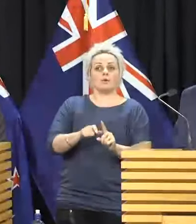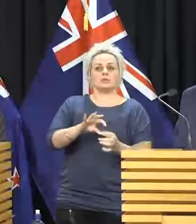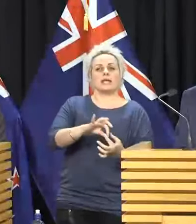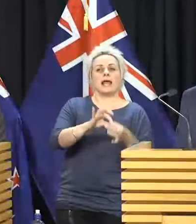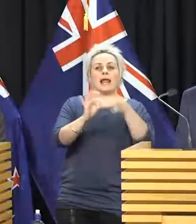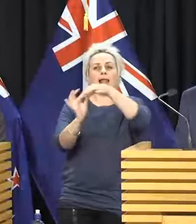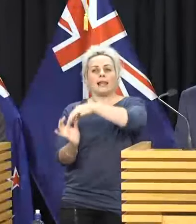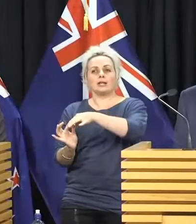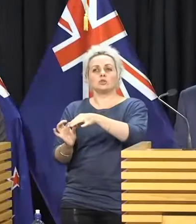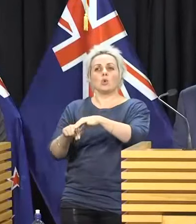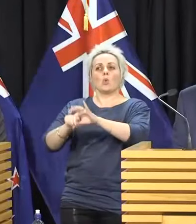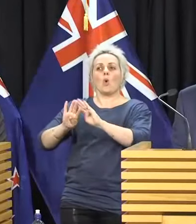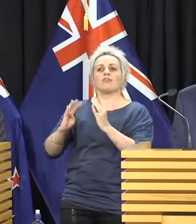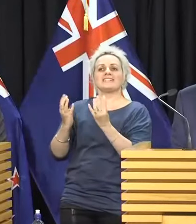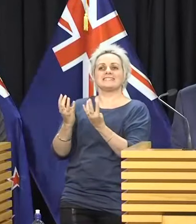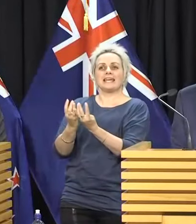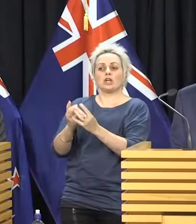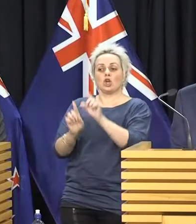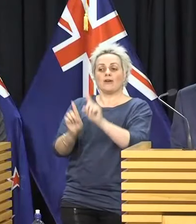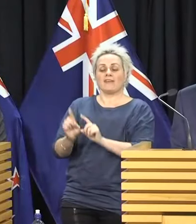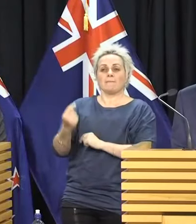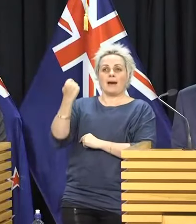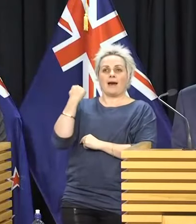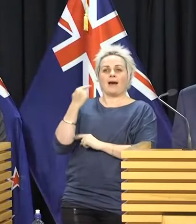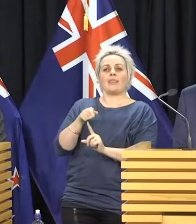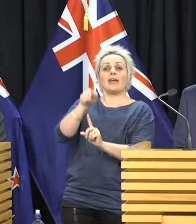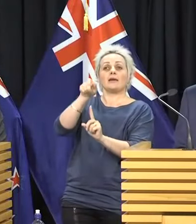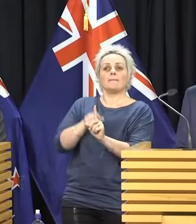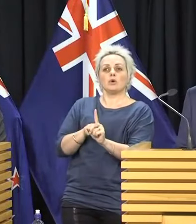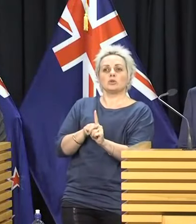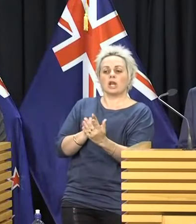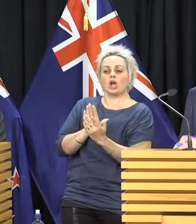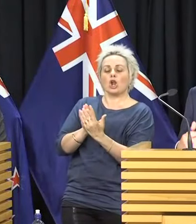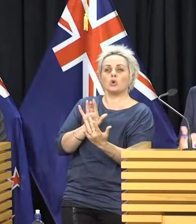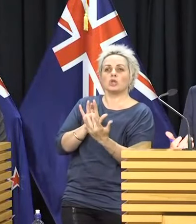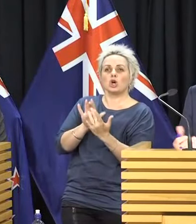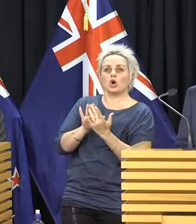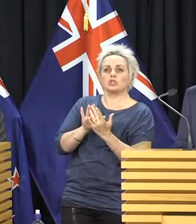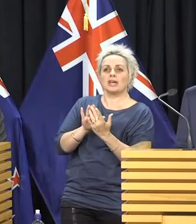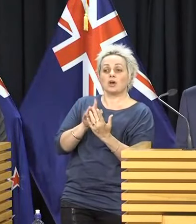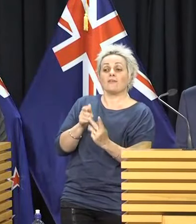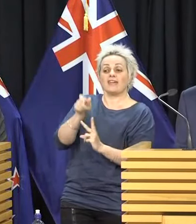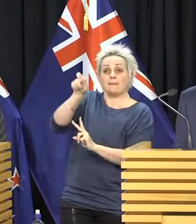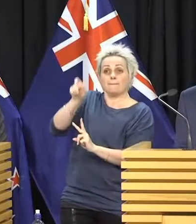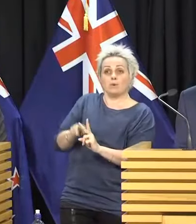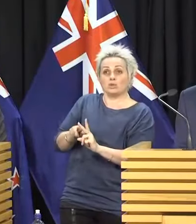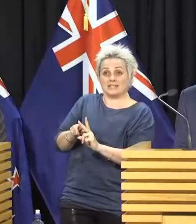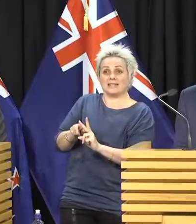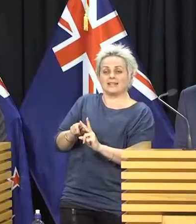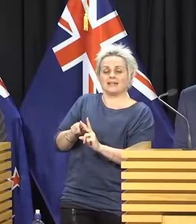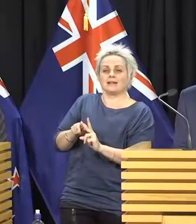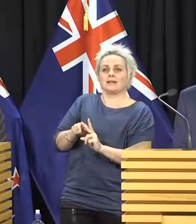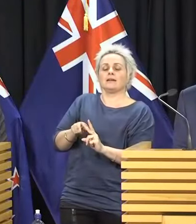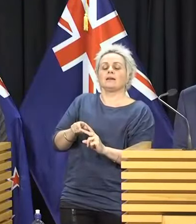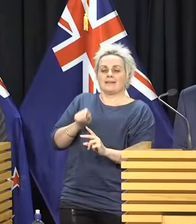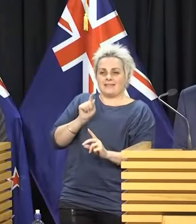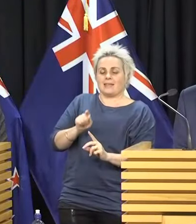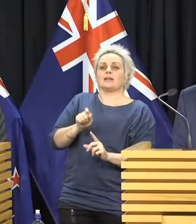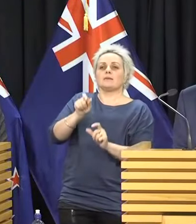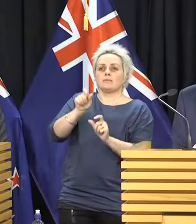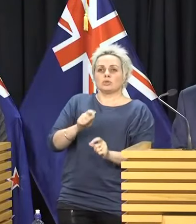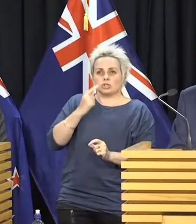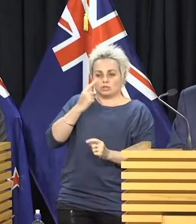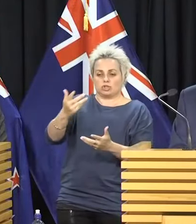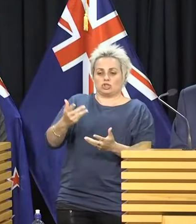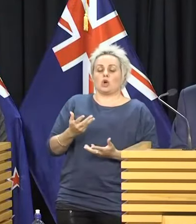November quarantine cluster. This case is a close contact of case B in that cluster and tested